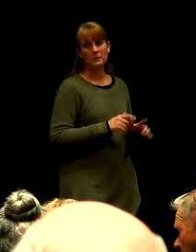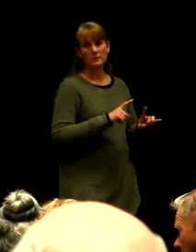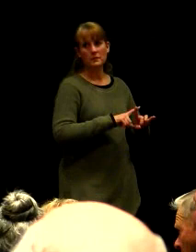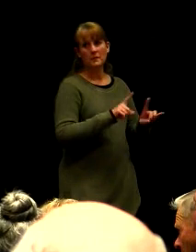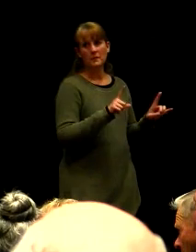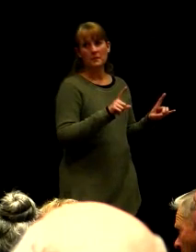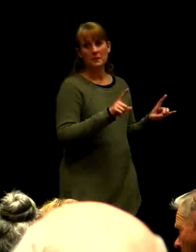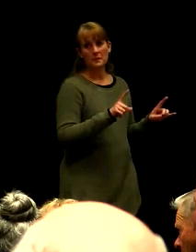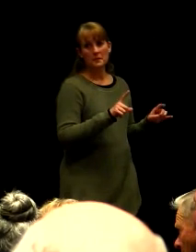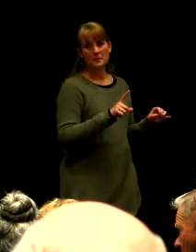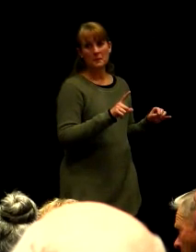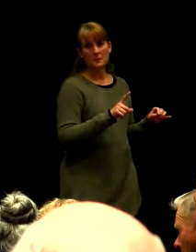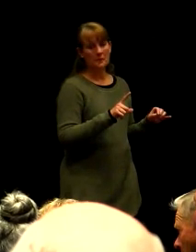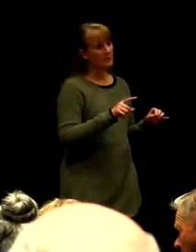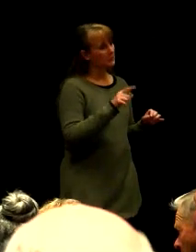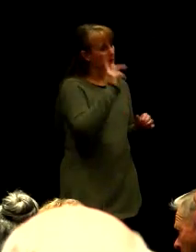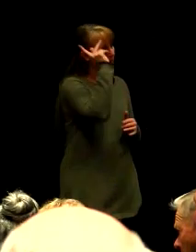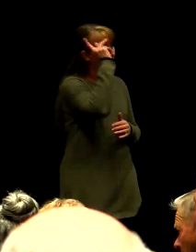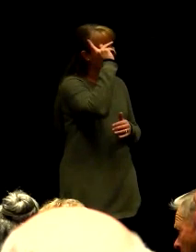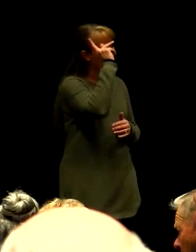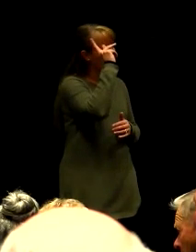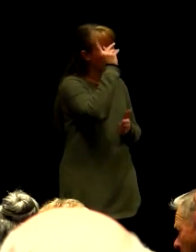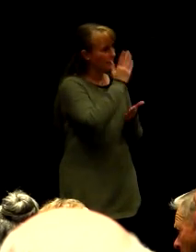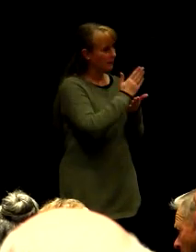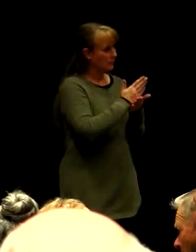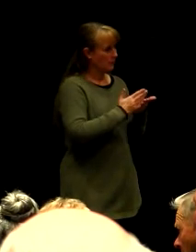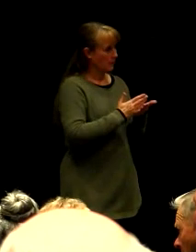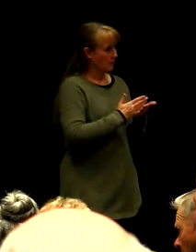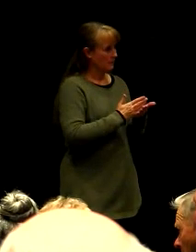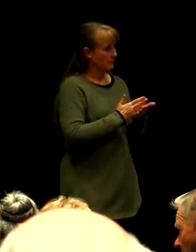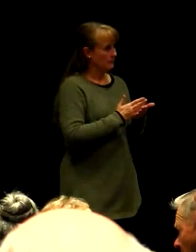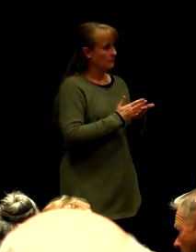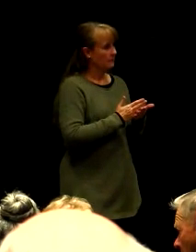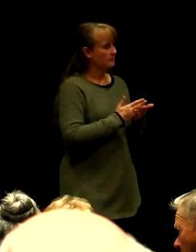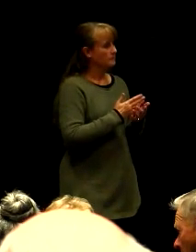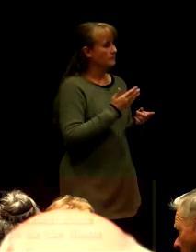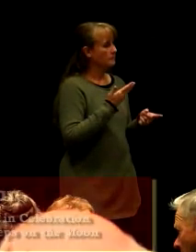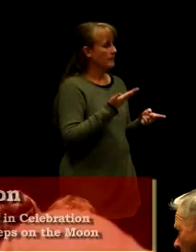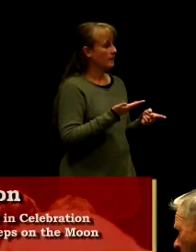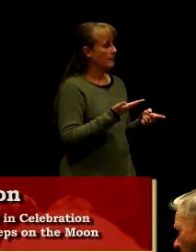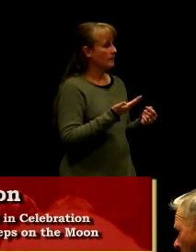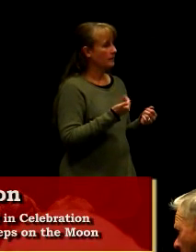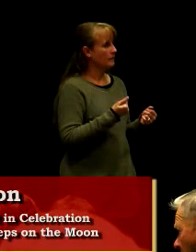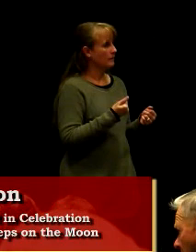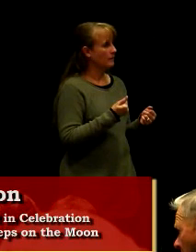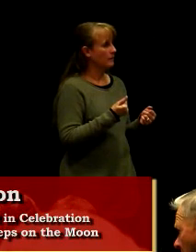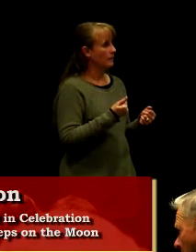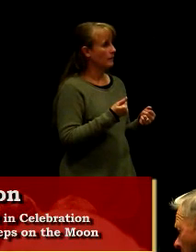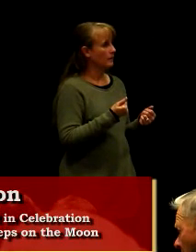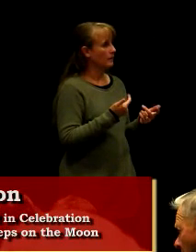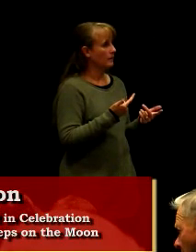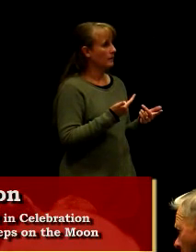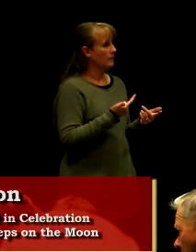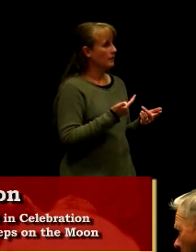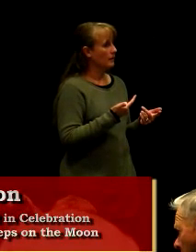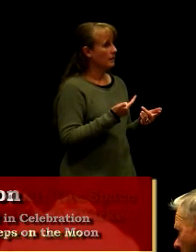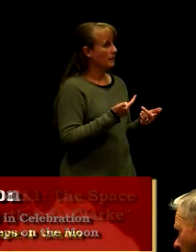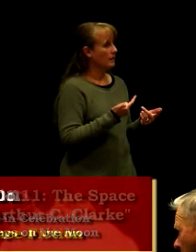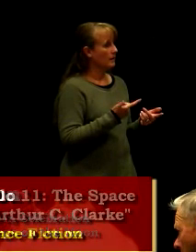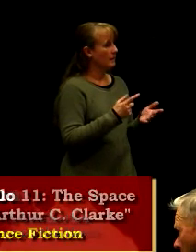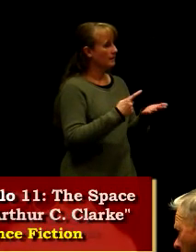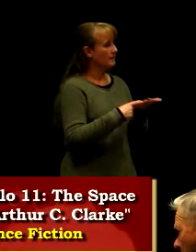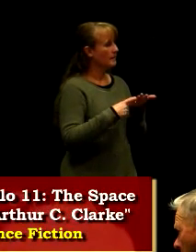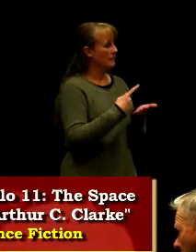But the philosophical part is picks up on something